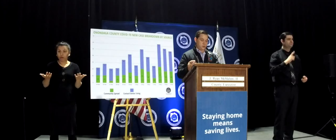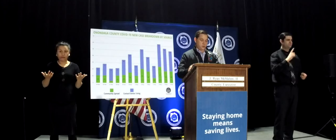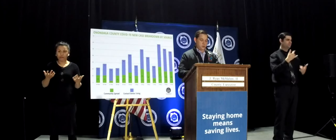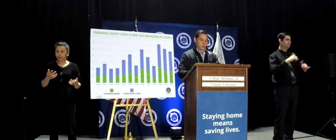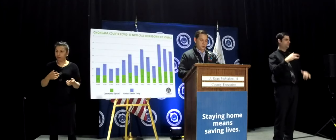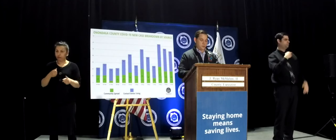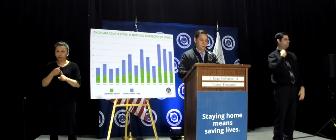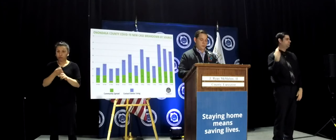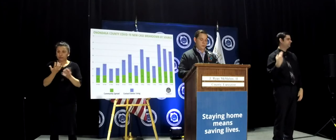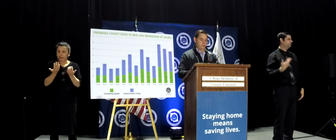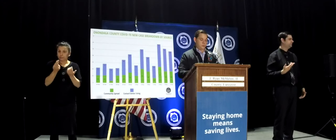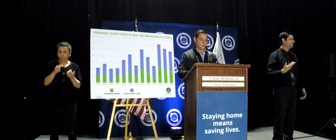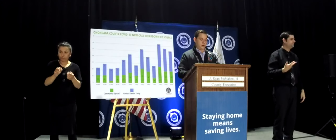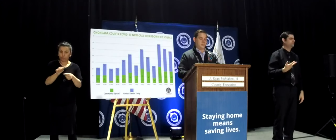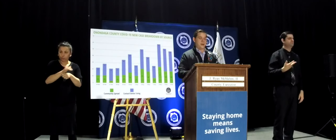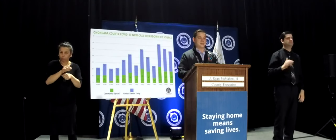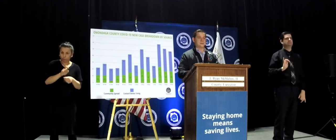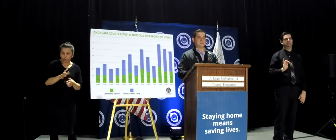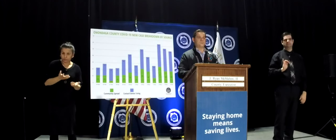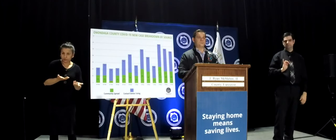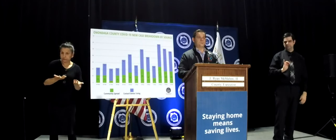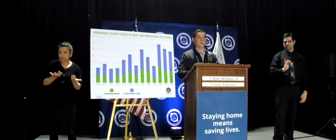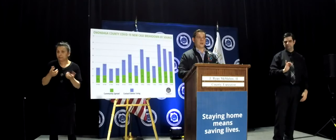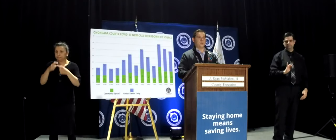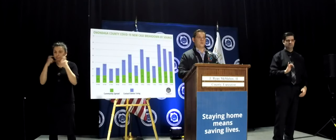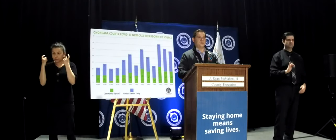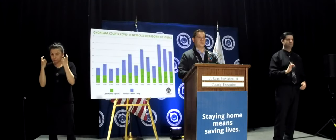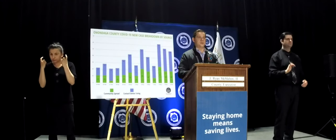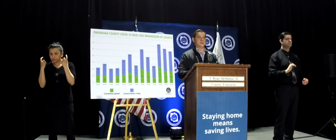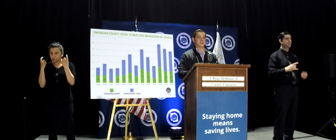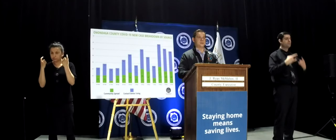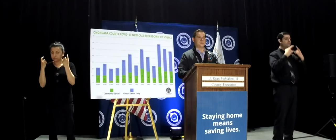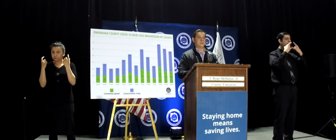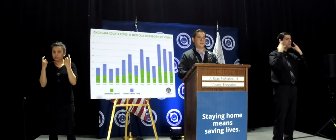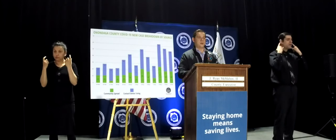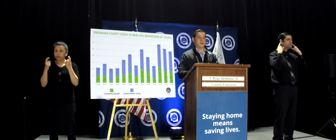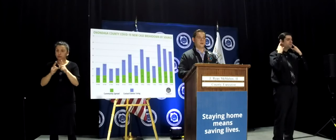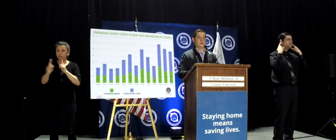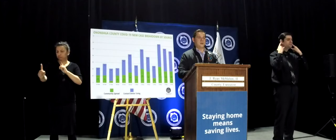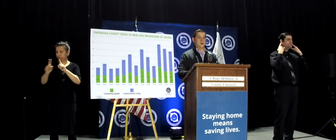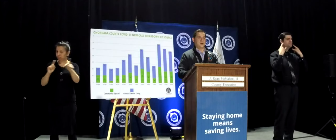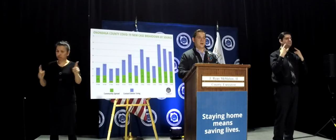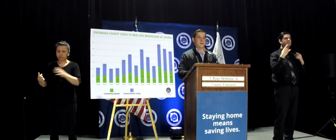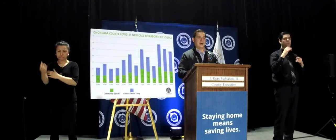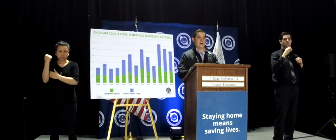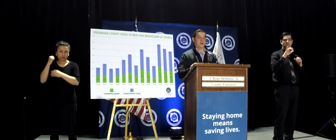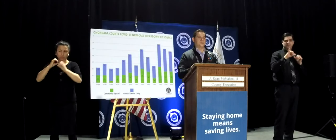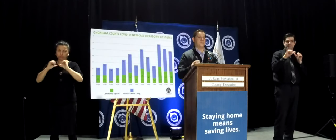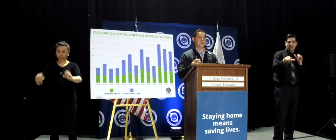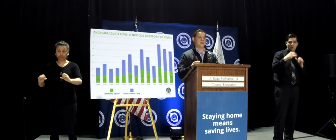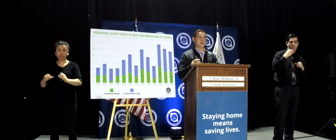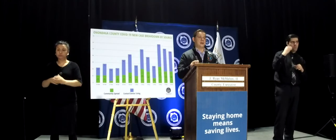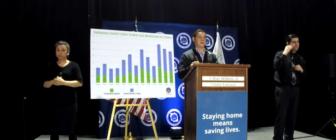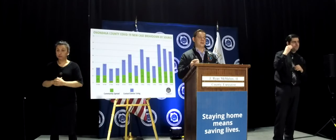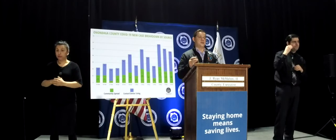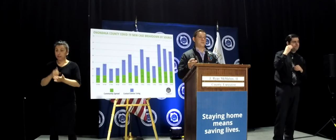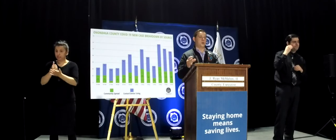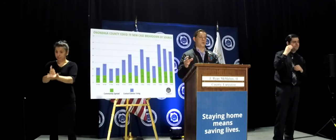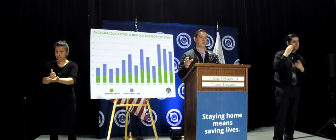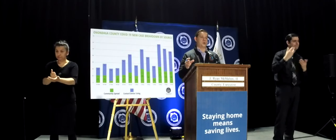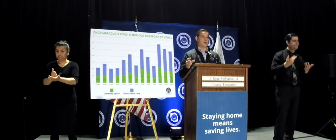do? We wear our mask, and we physical distance, and that helps